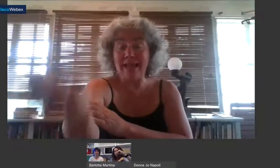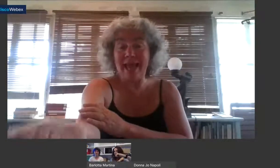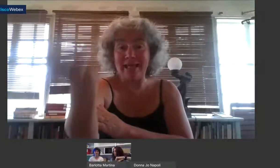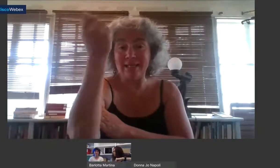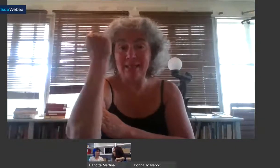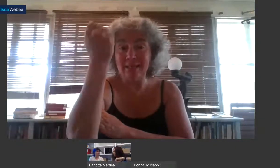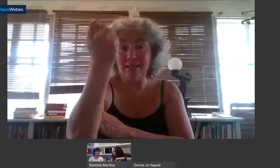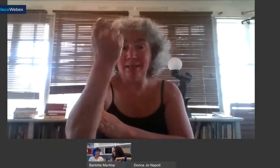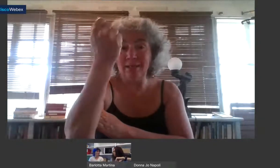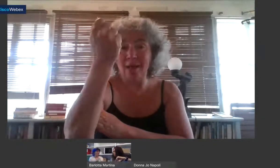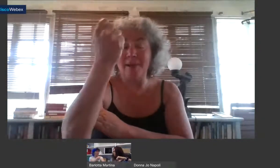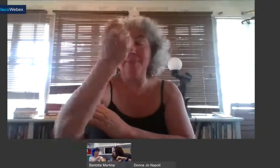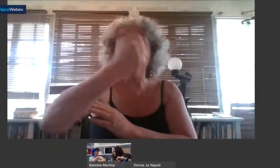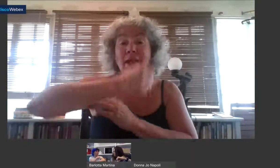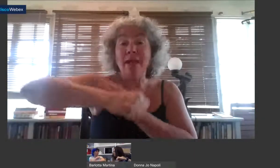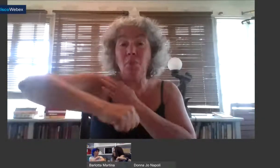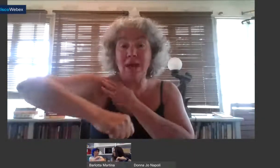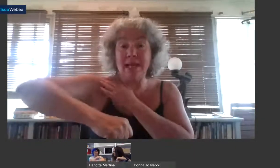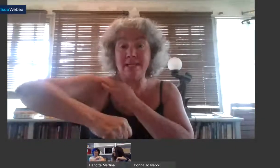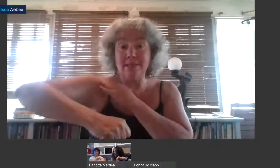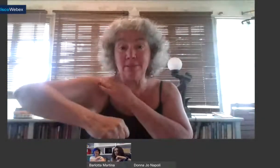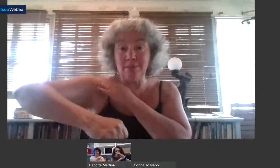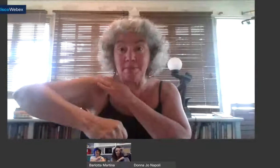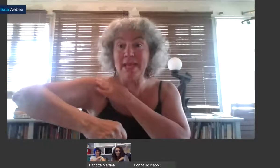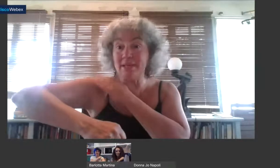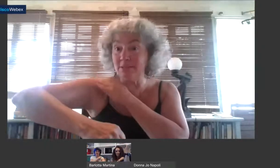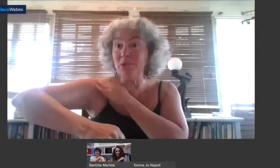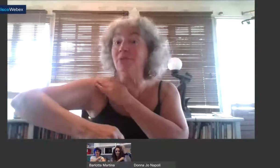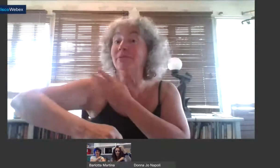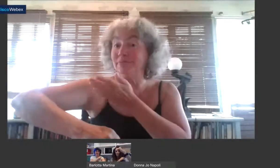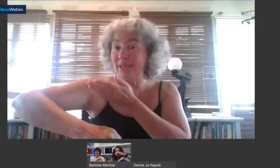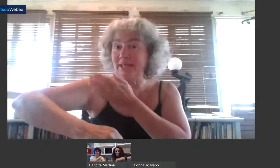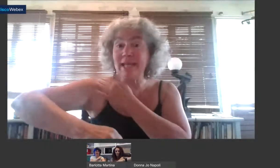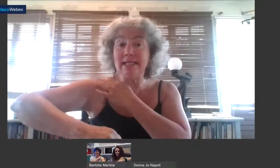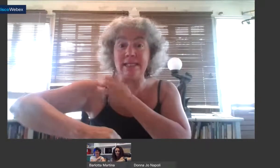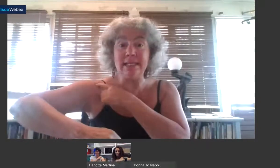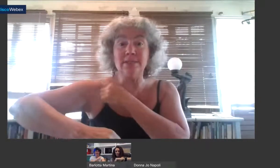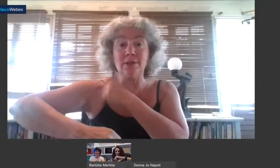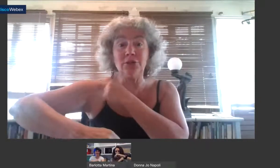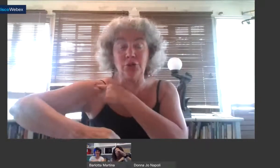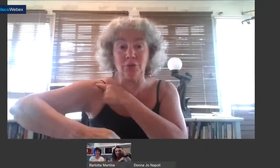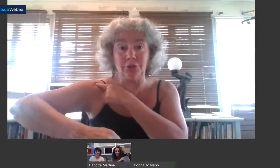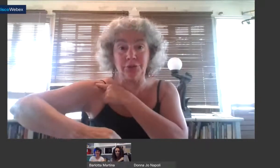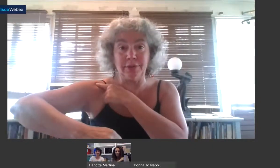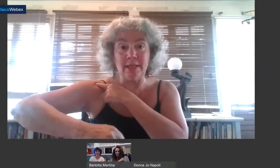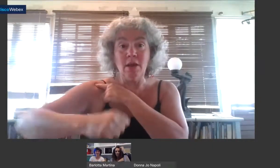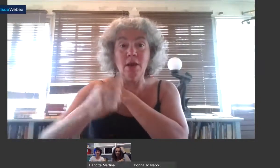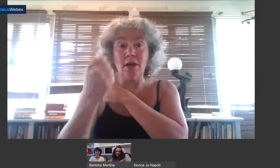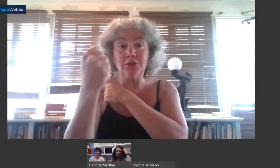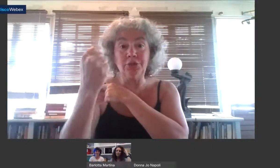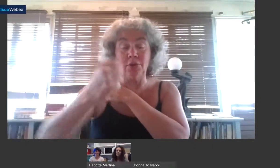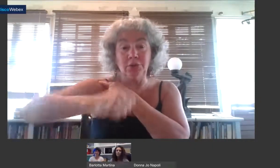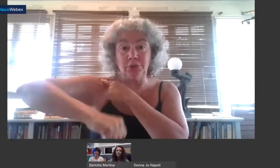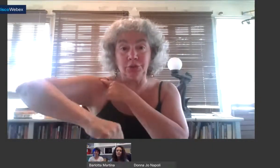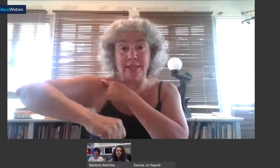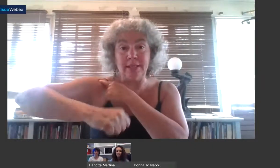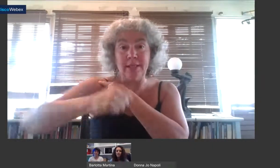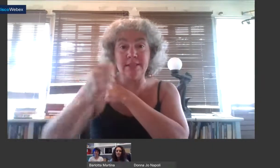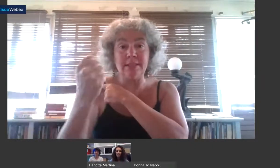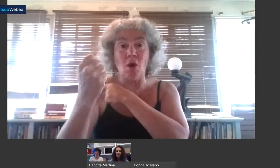that. What has made us move exactly is our shoulder joint. Our shoulder joint is the